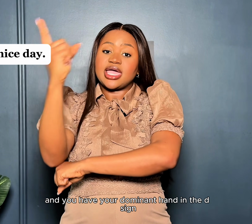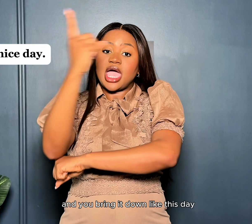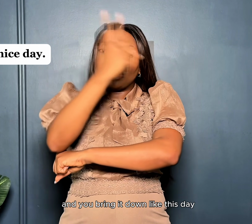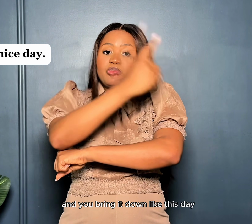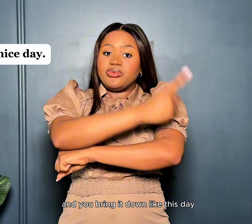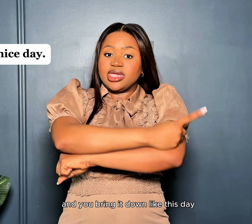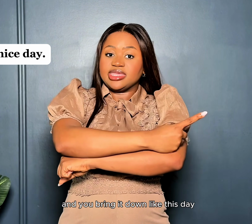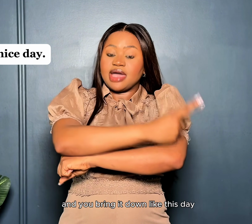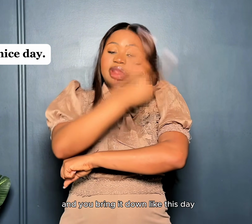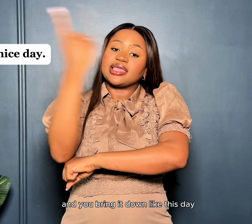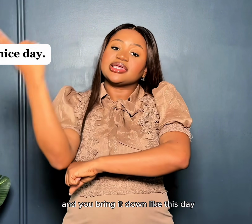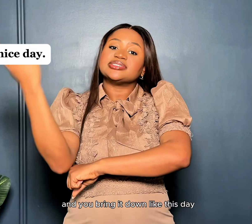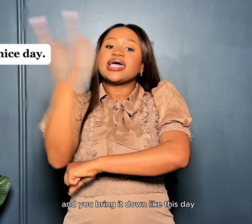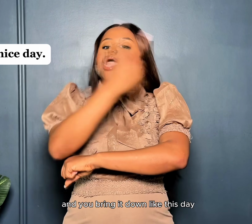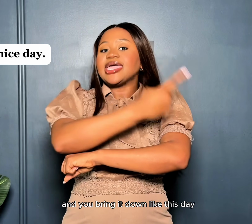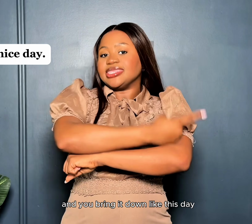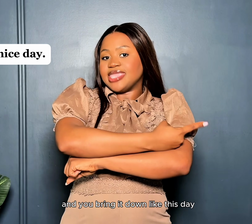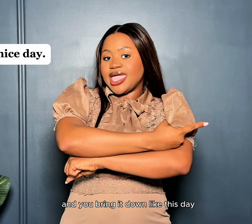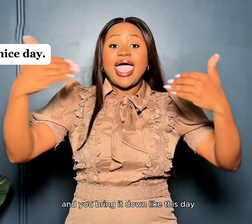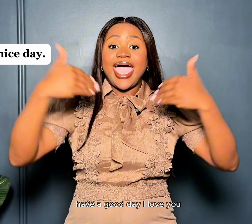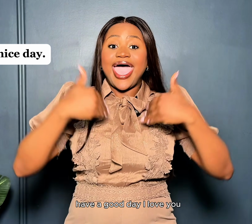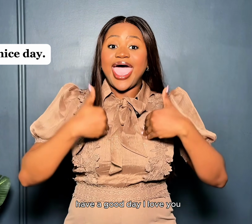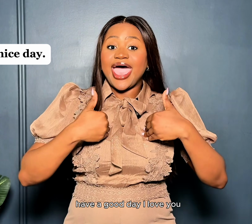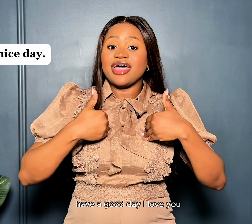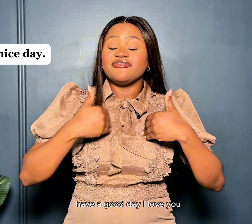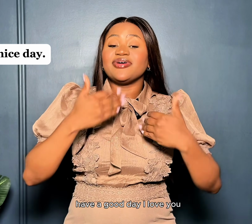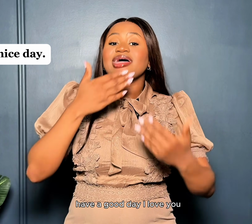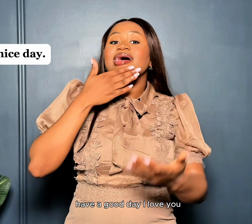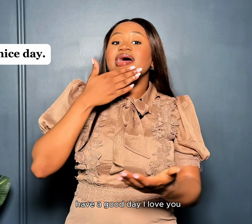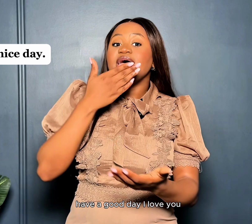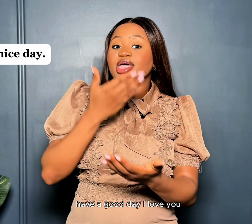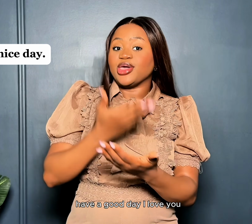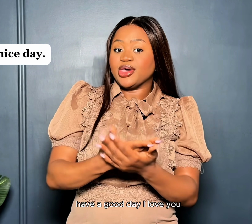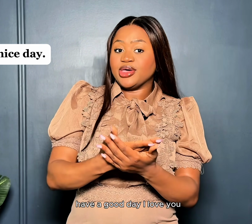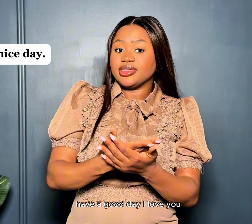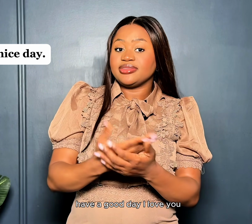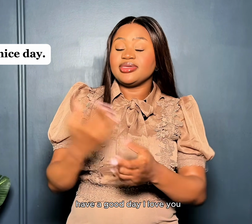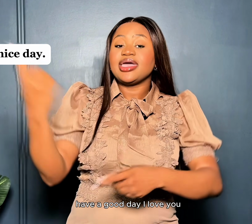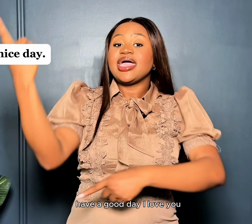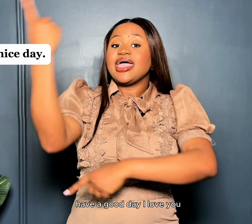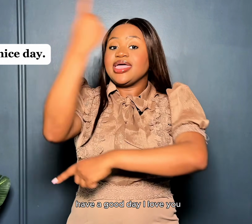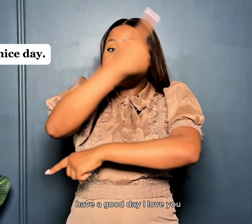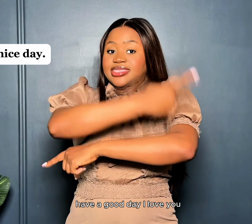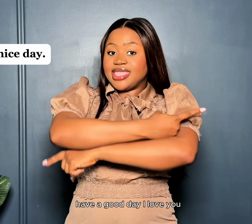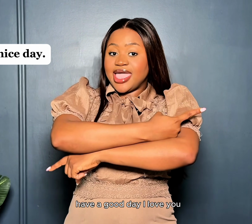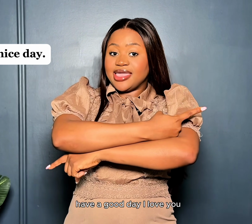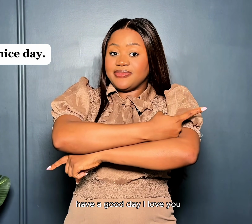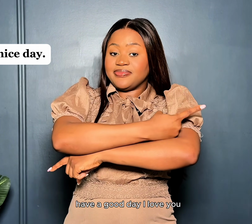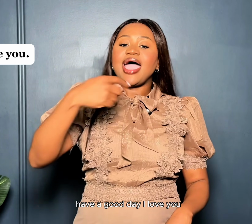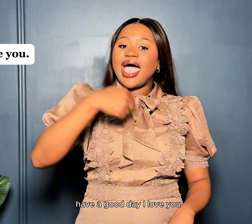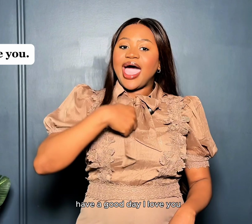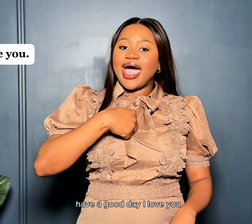and you bring it down like this. Day. Have a good day.